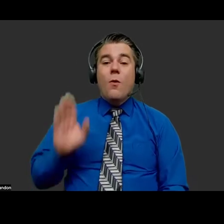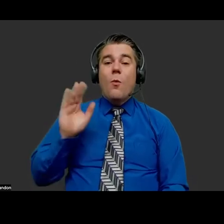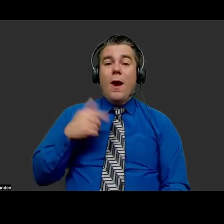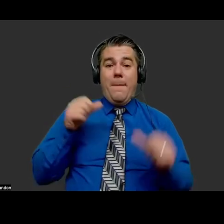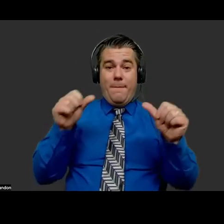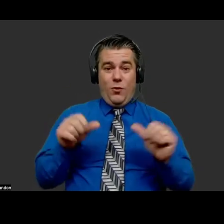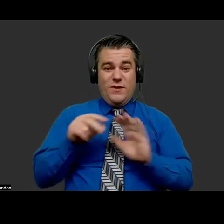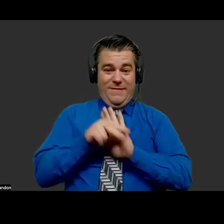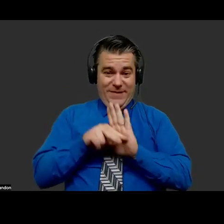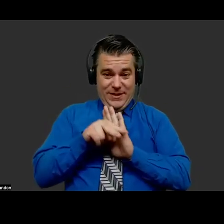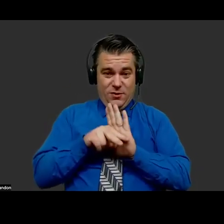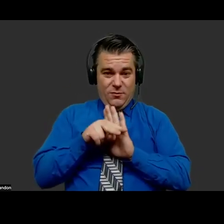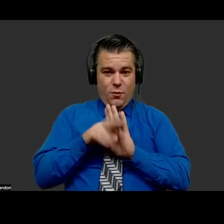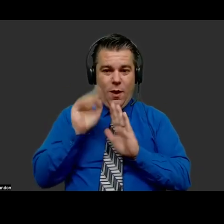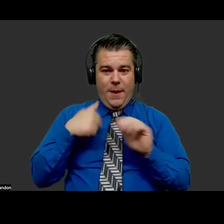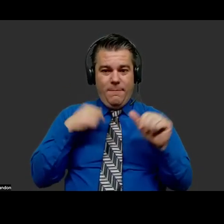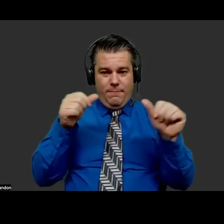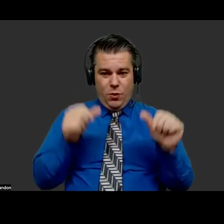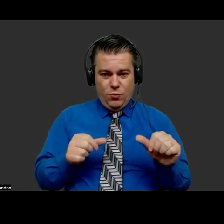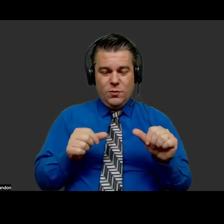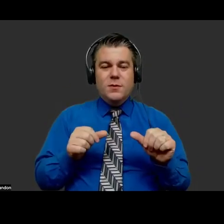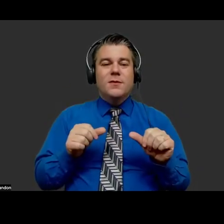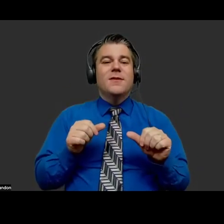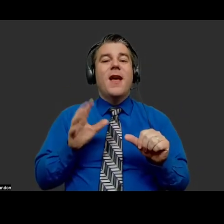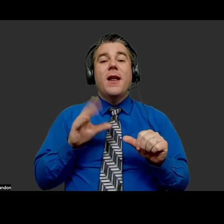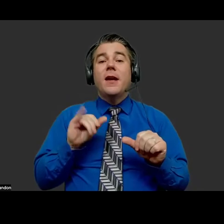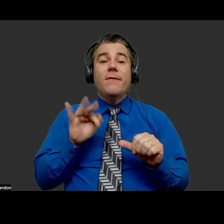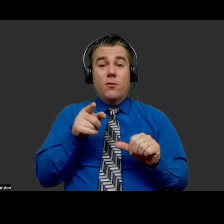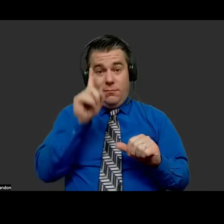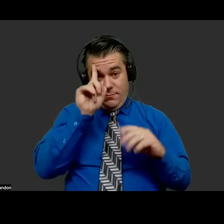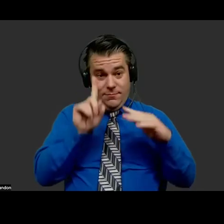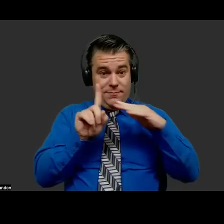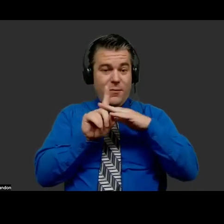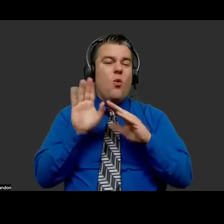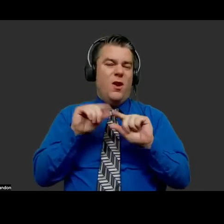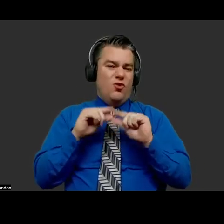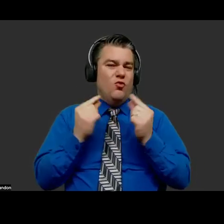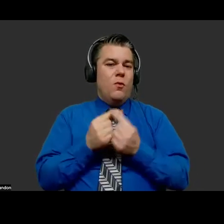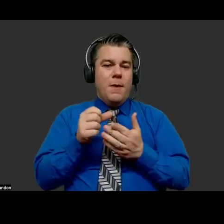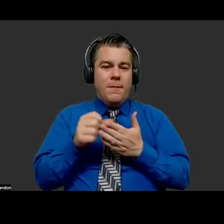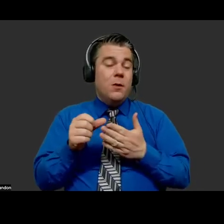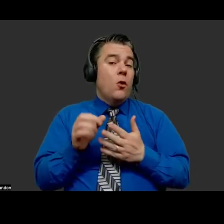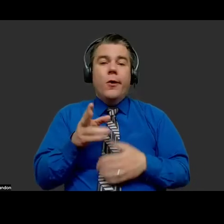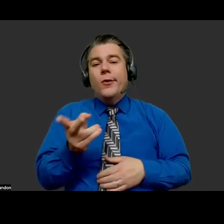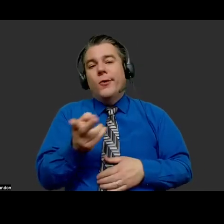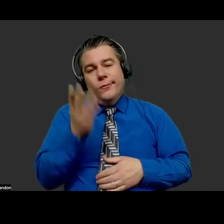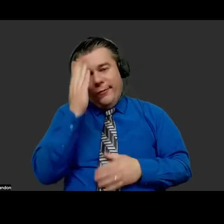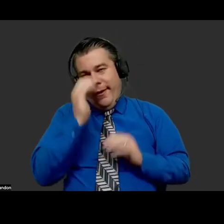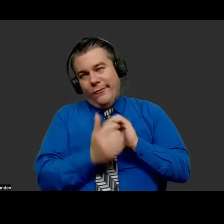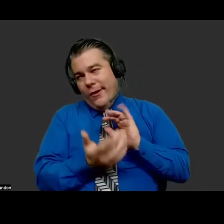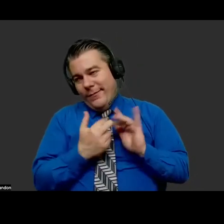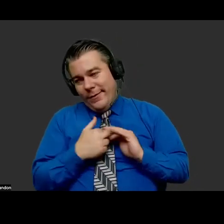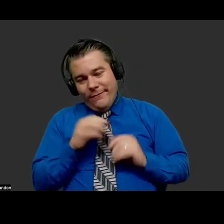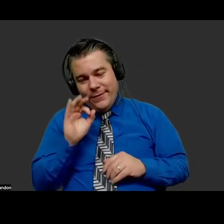video, and if you think of, it's gonna be in our group page, or you guys know how to get a hold of me on